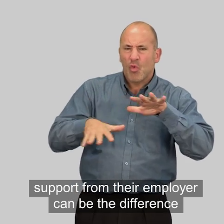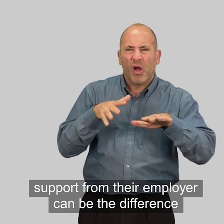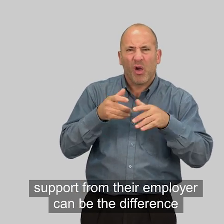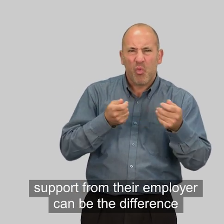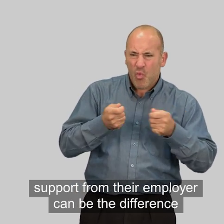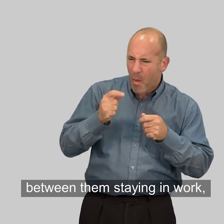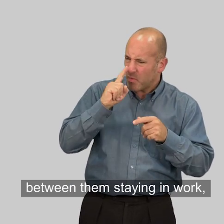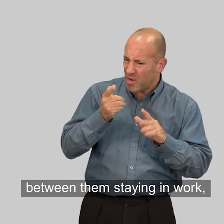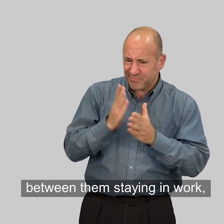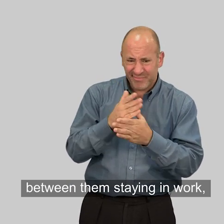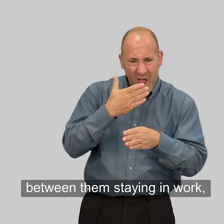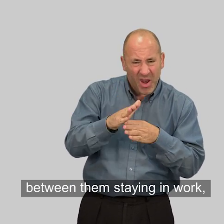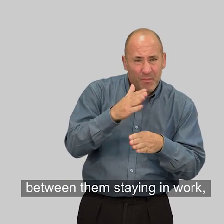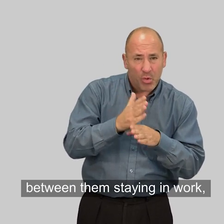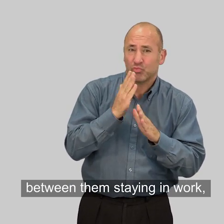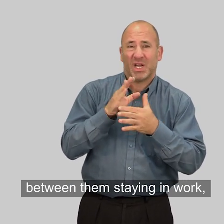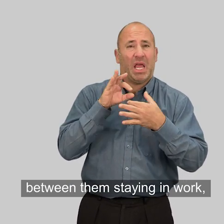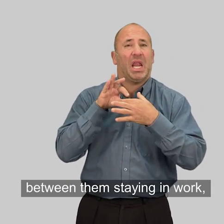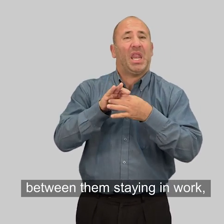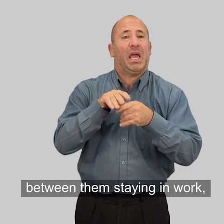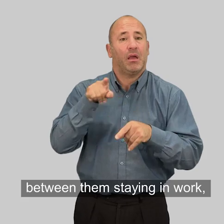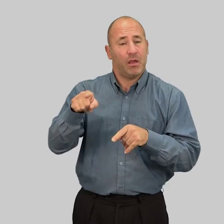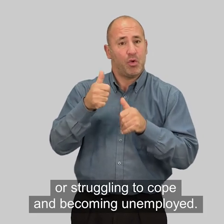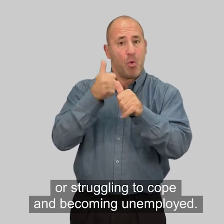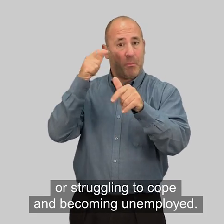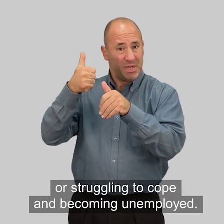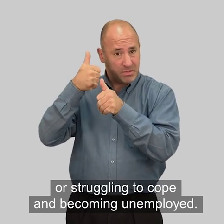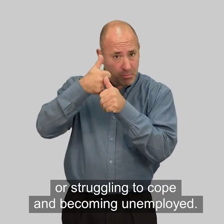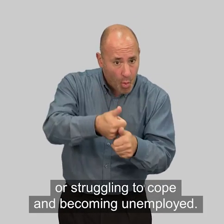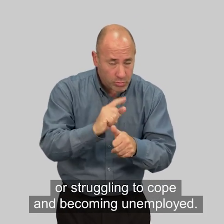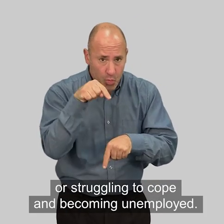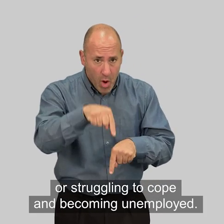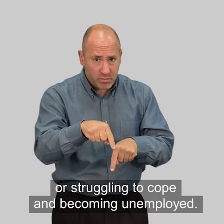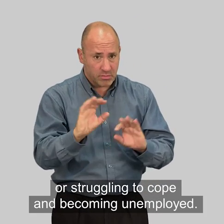difference between them staying in work or struggling to cope and becoming unemployed.